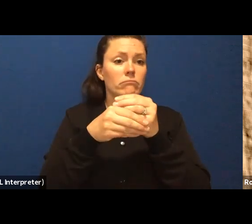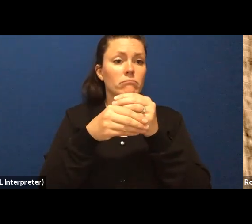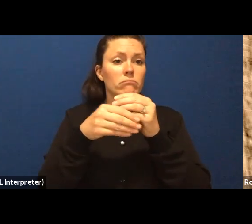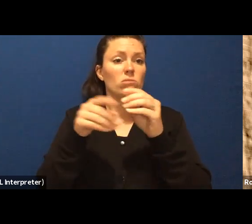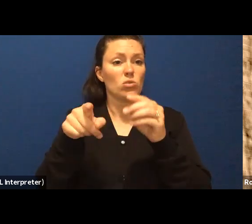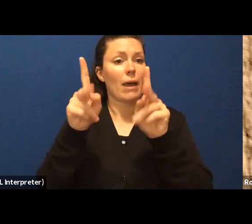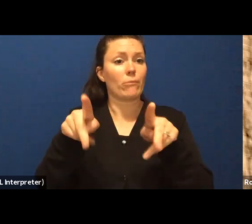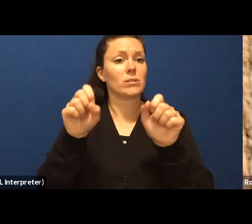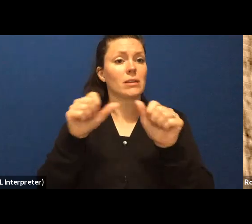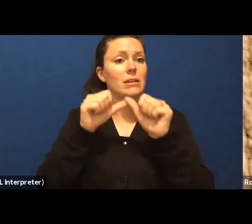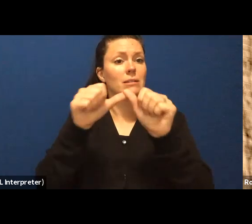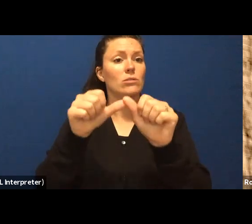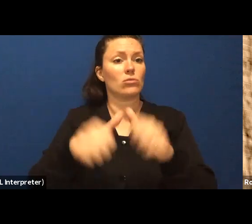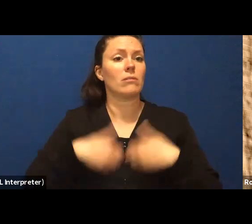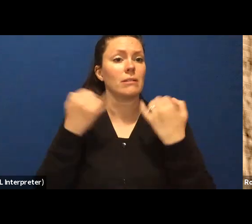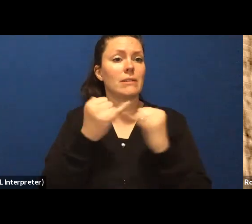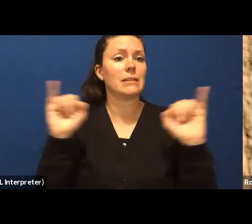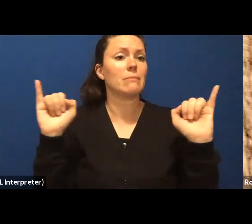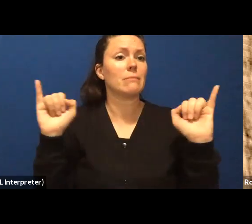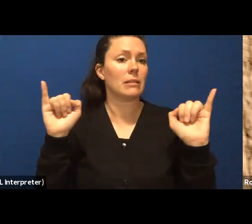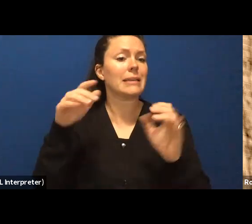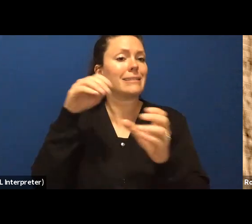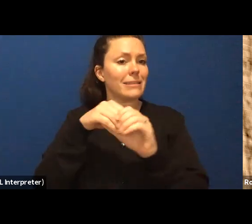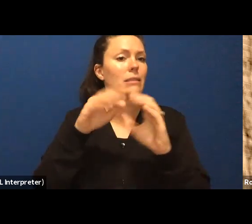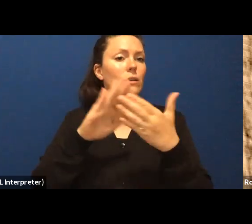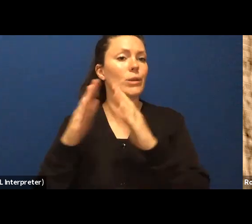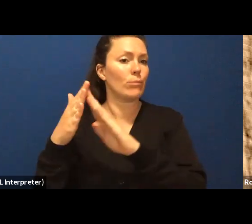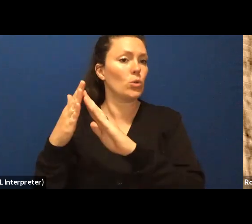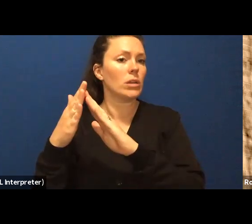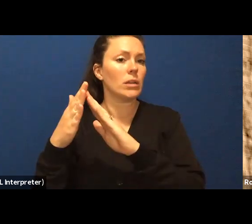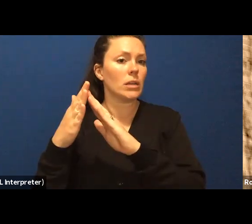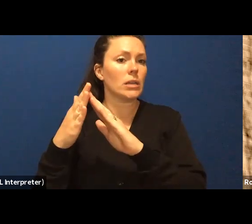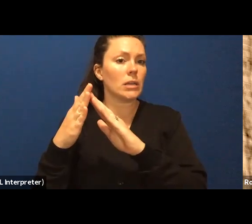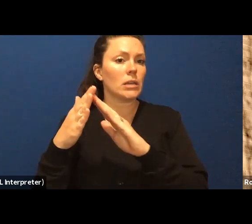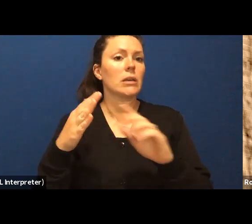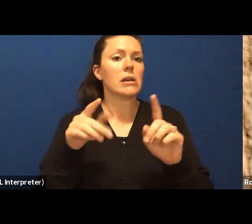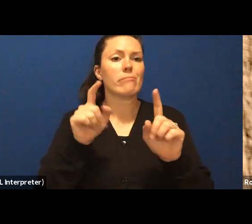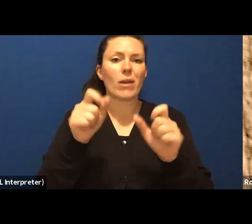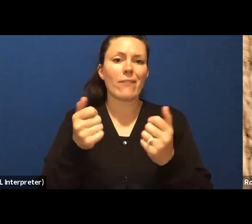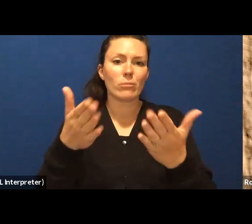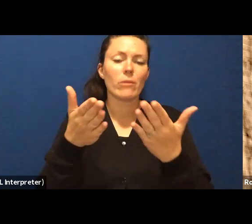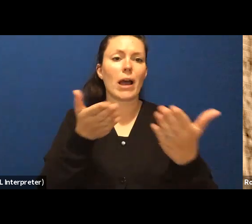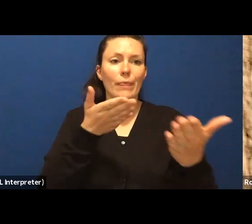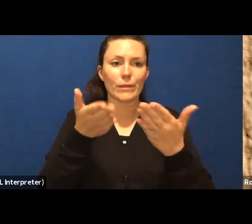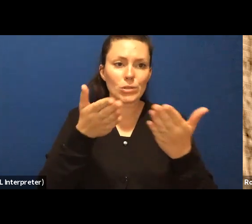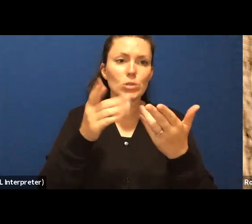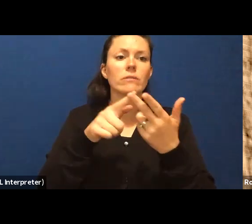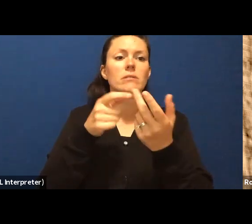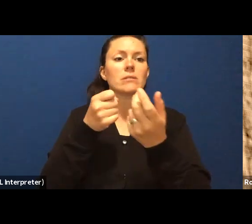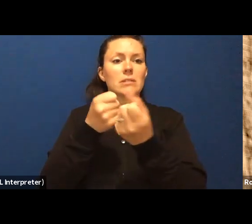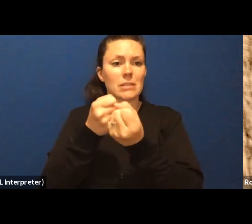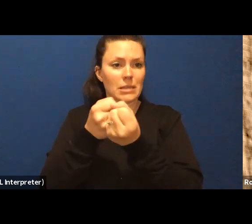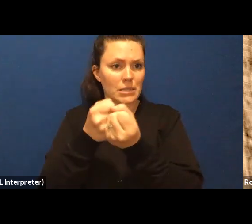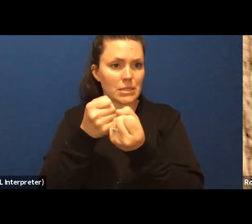live independently in the community, to get those services and those supports that they were receiving in